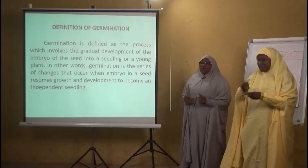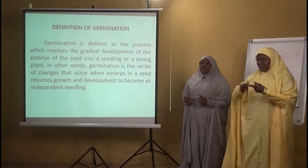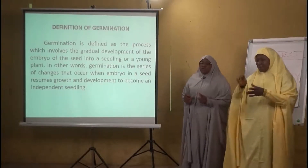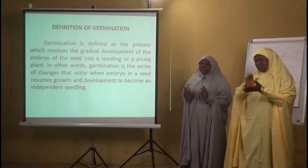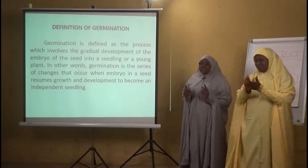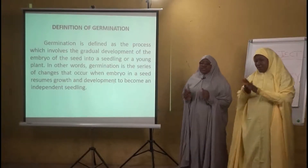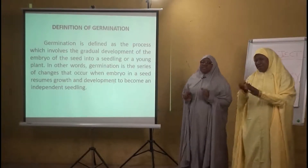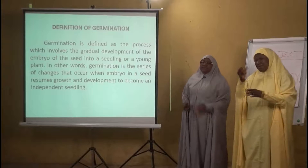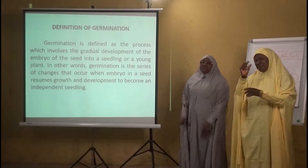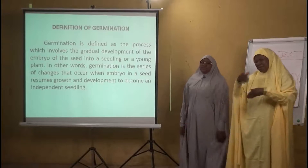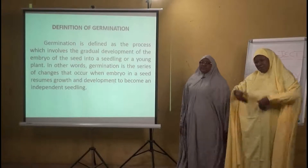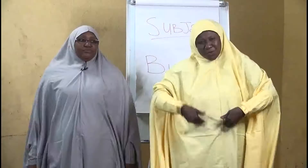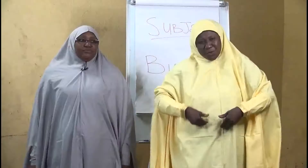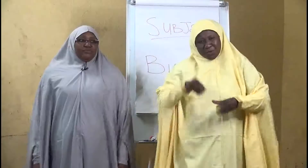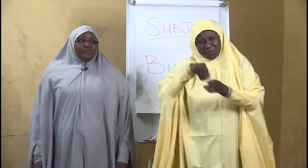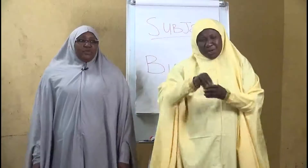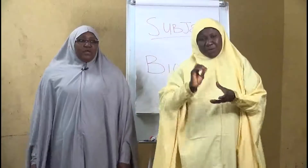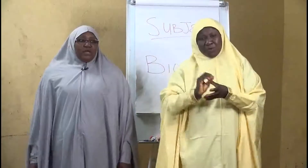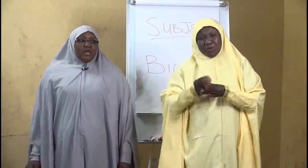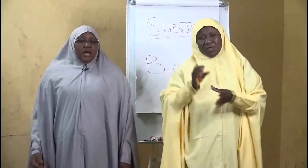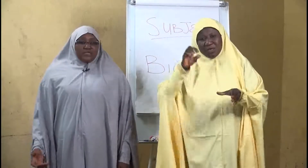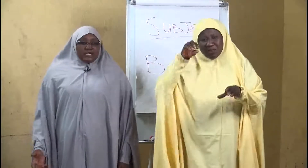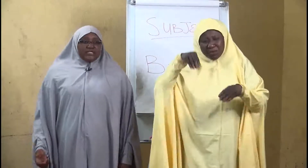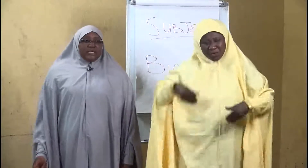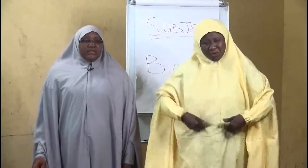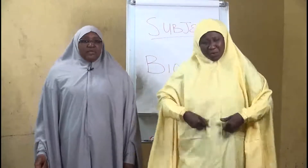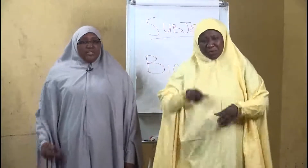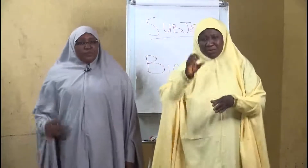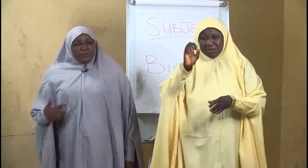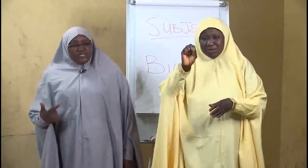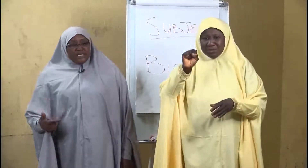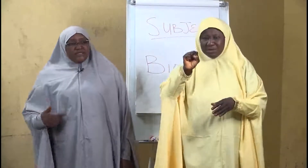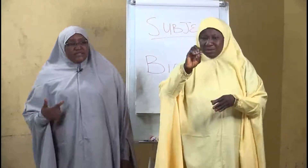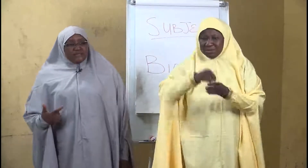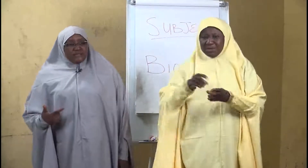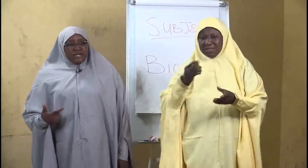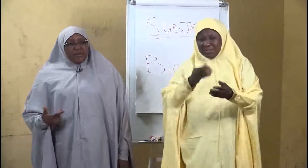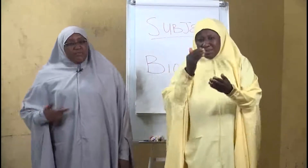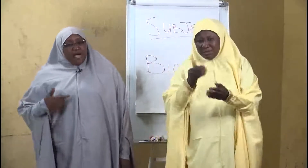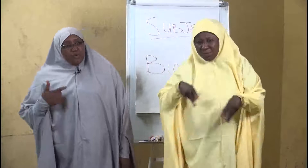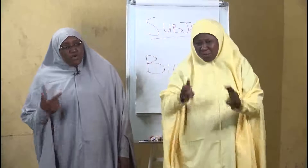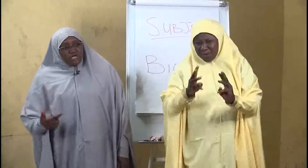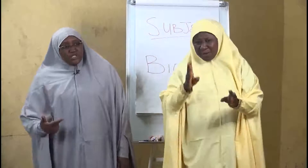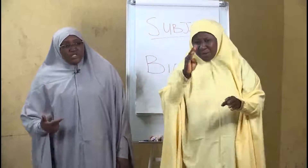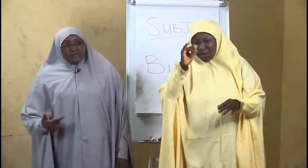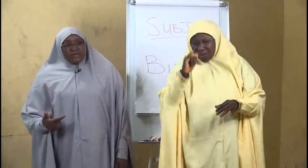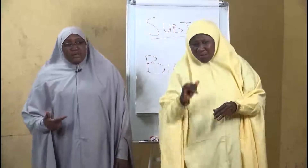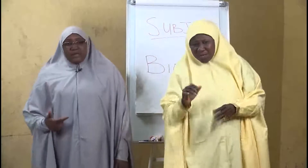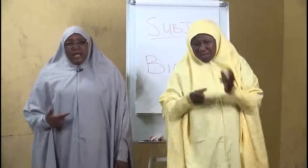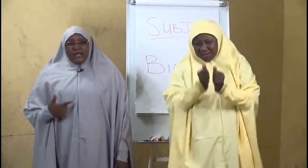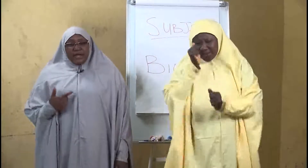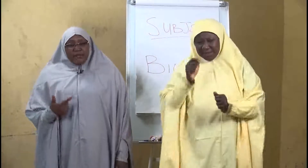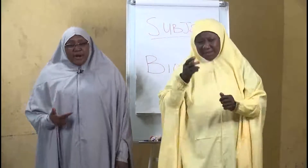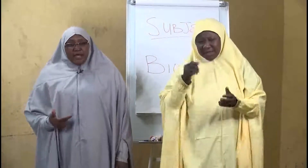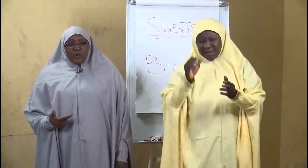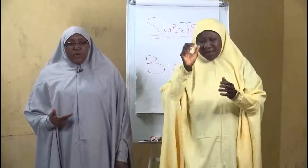a young seedling. I will take it again. The process by which